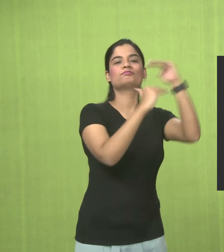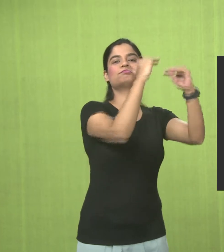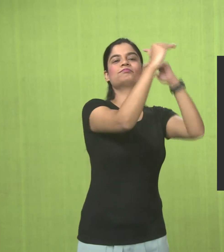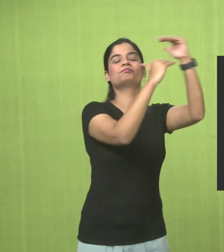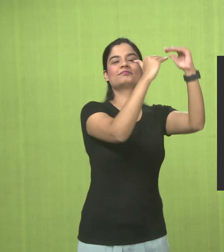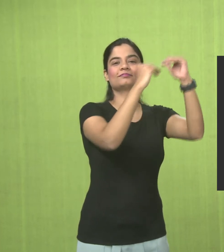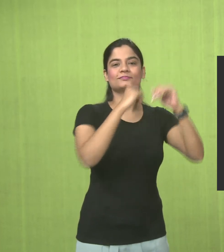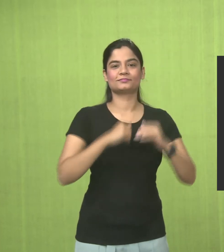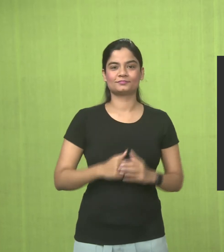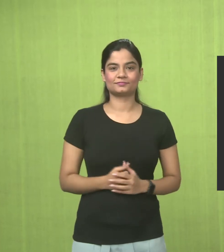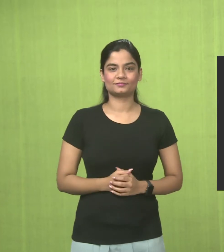whole family.